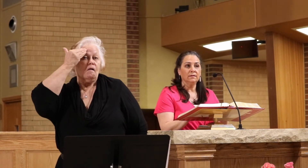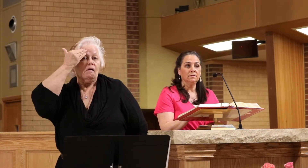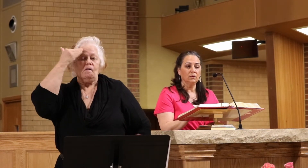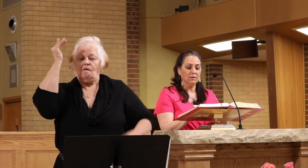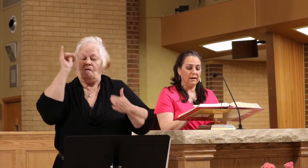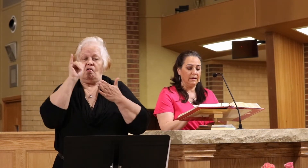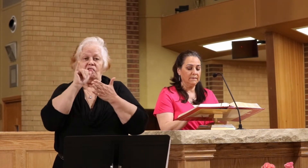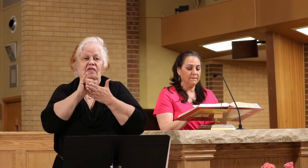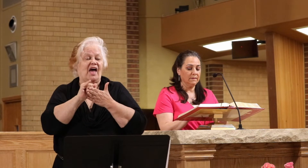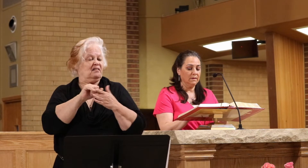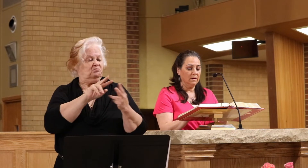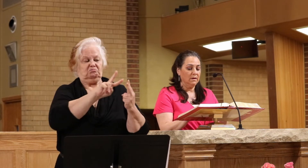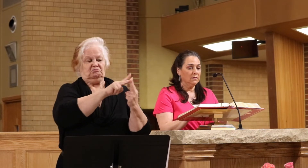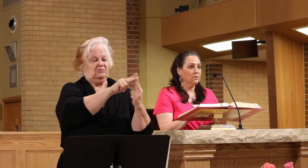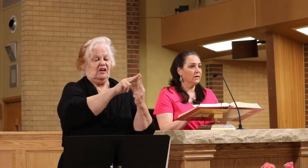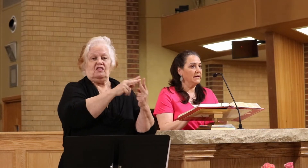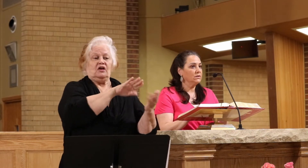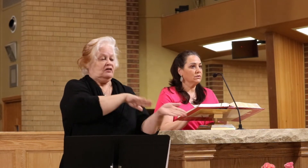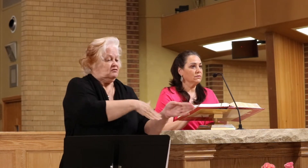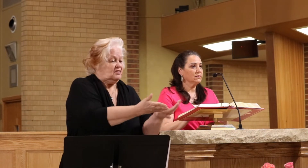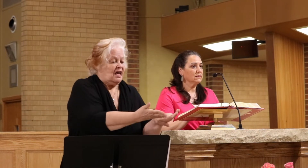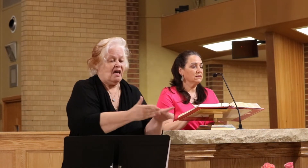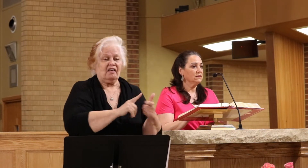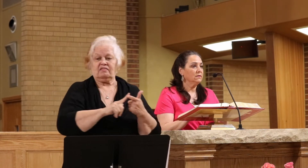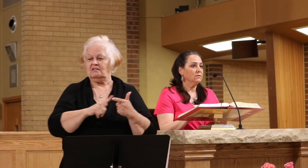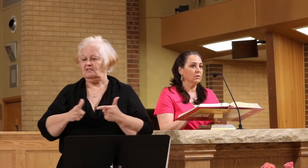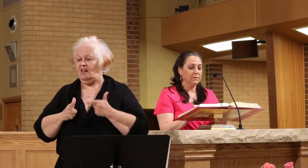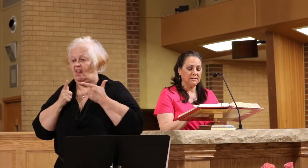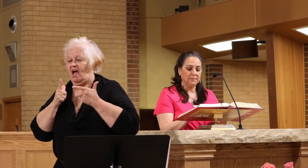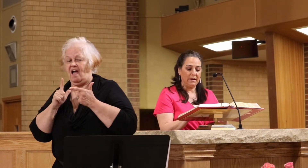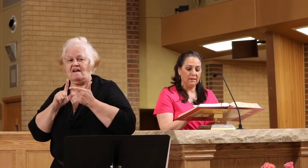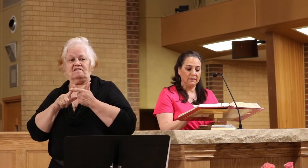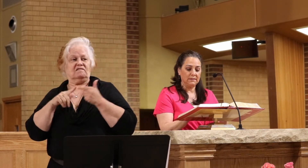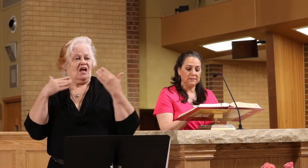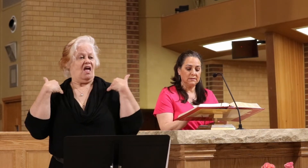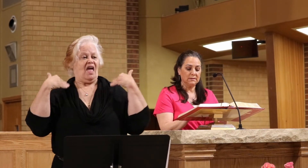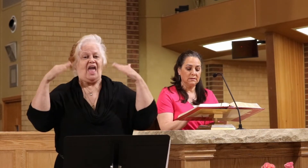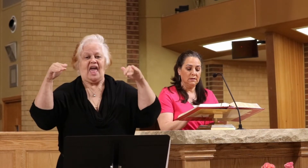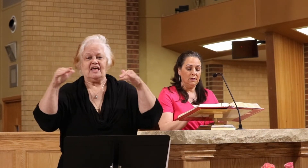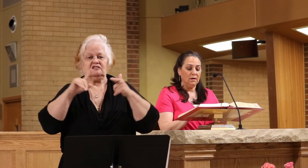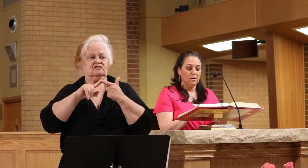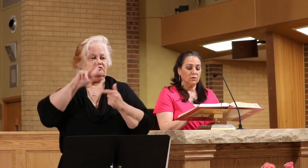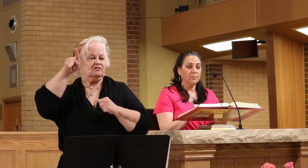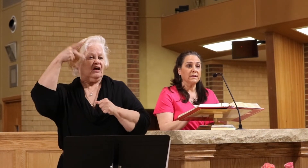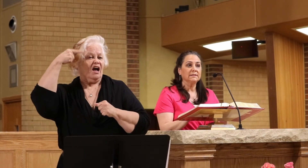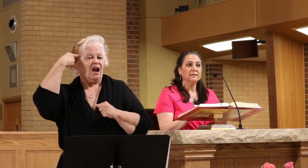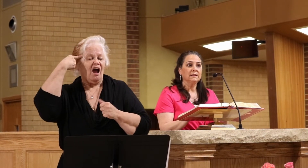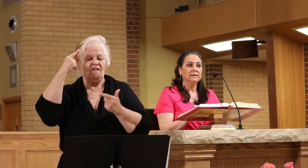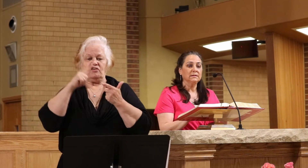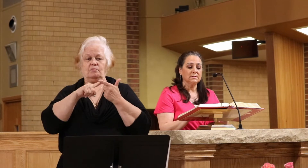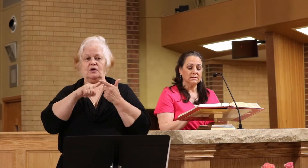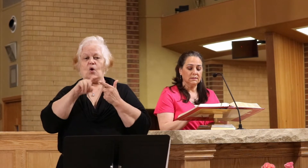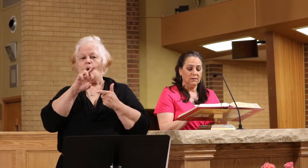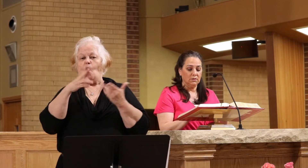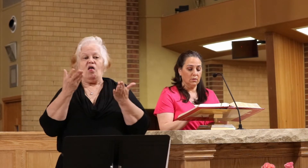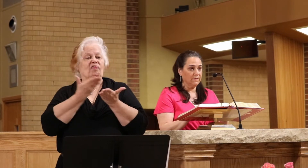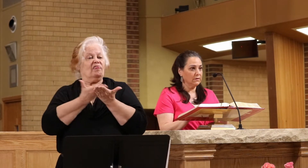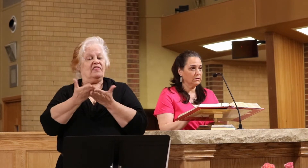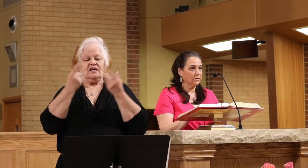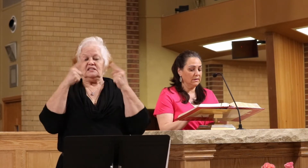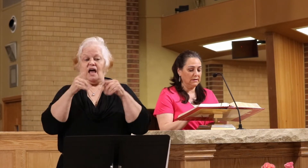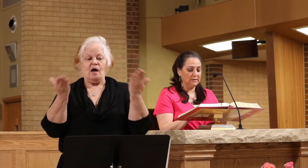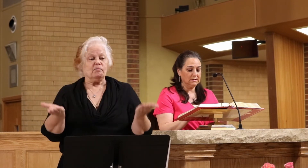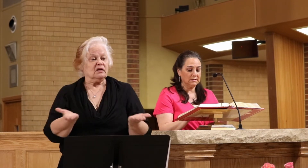death, nor life, nor angels, nor principalities, nor present things,